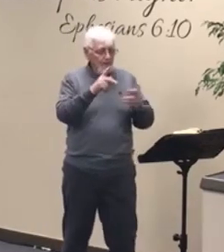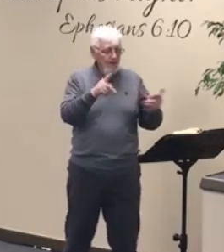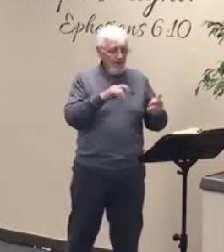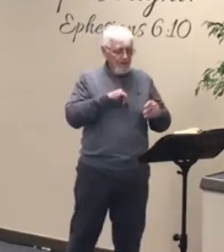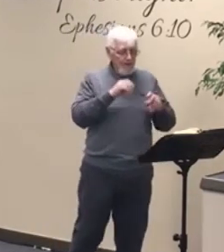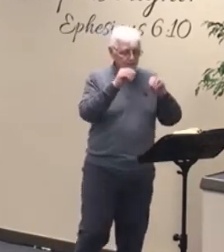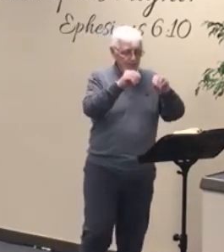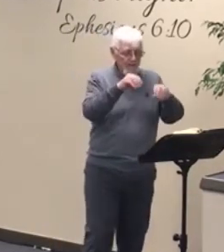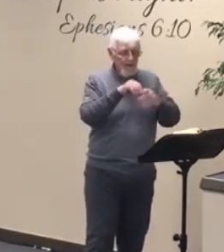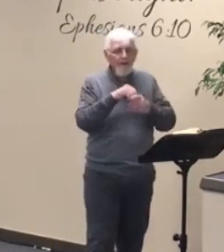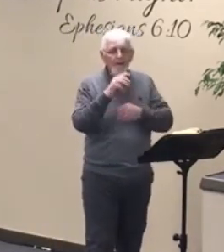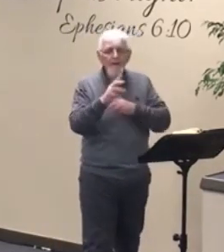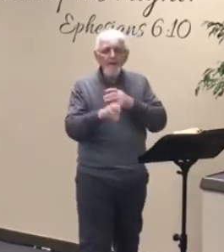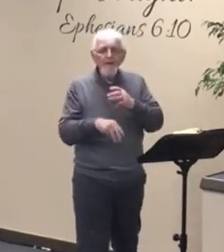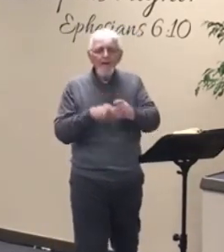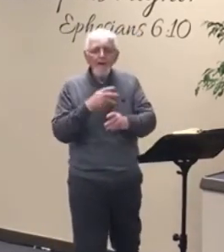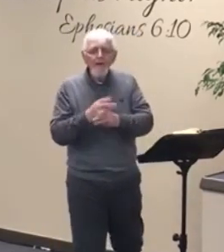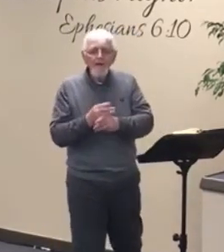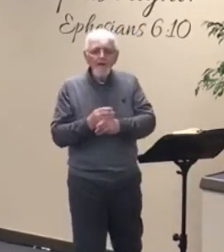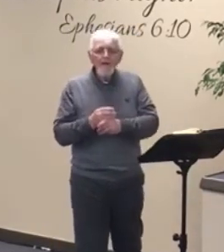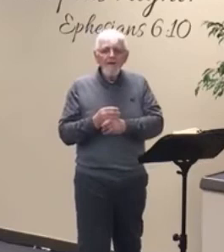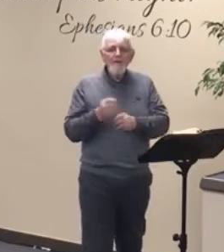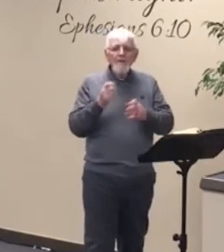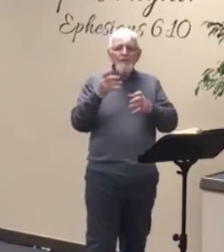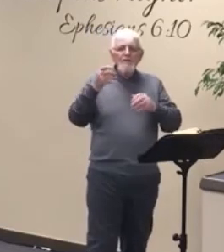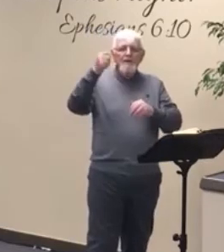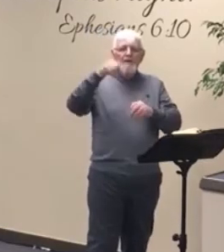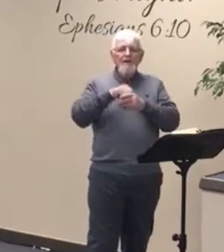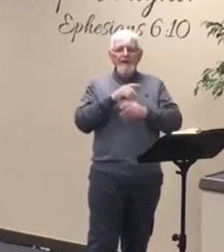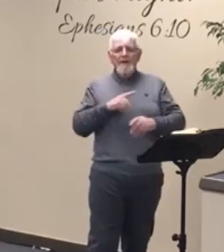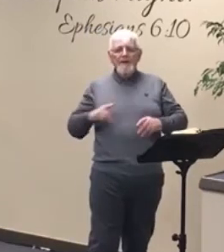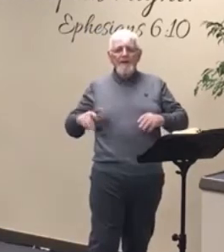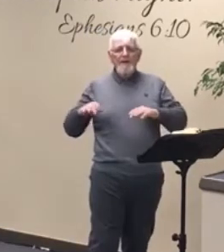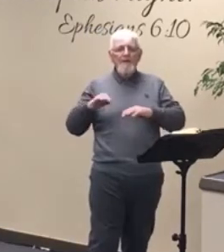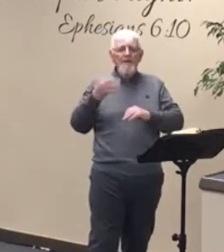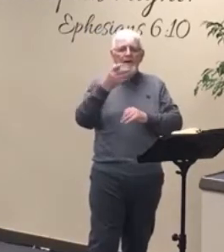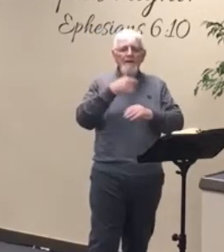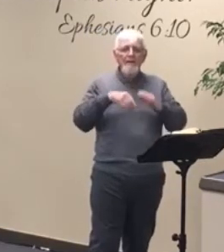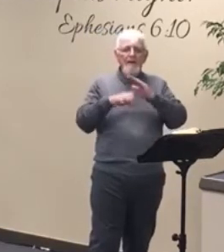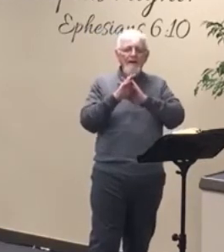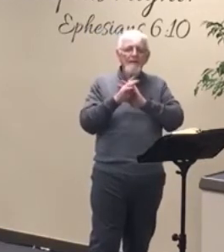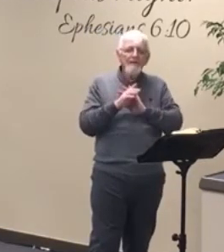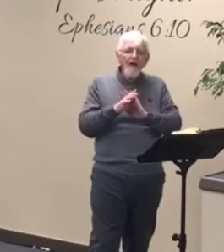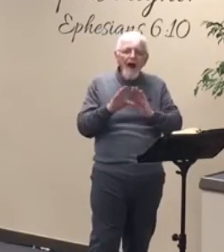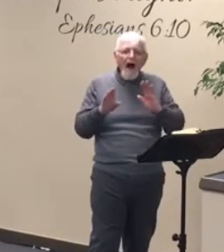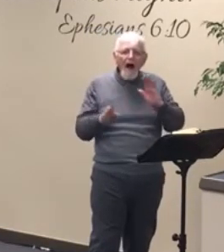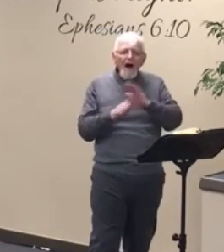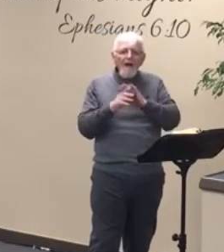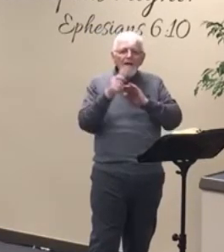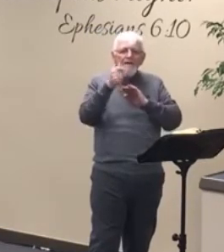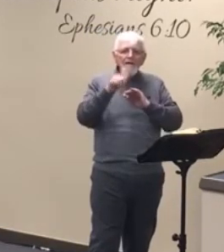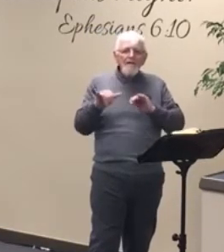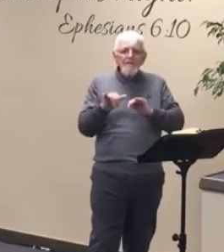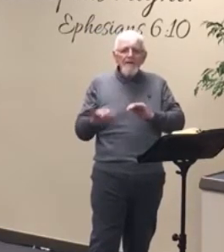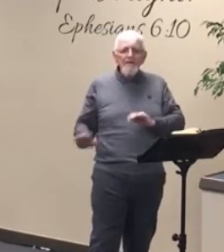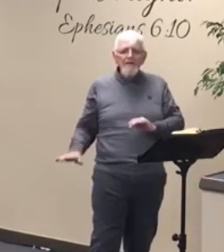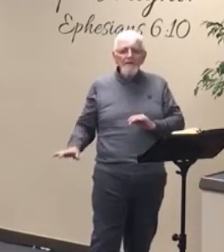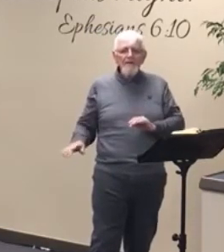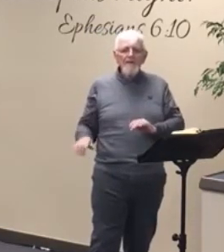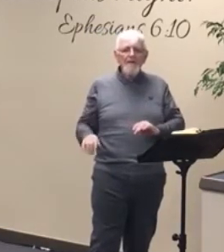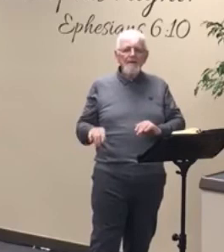world. You know how to become greatest in the kingdom of heaven? Humble yourself like a little kid who's got the innocence and doesn't know any